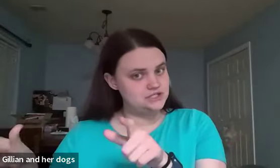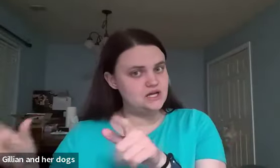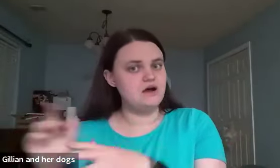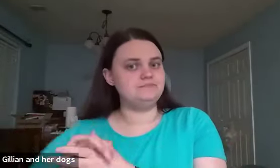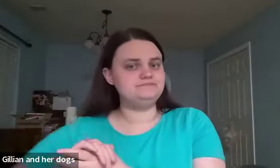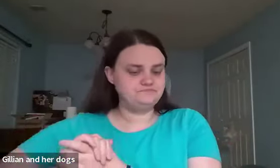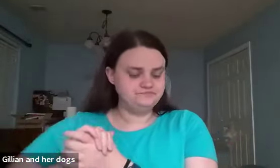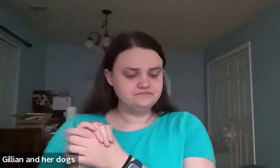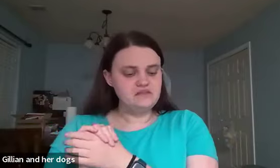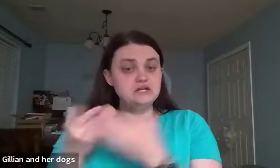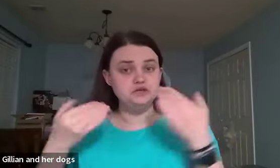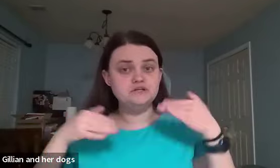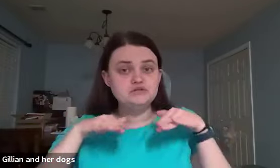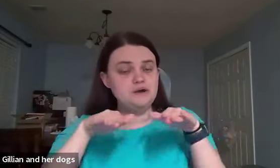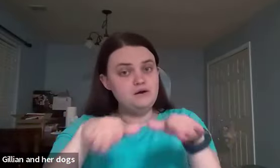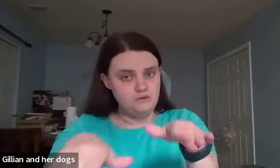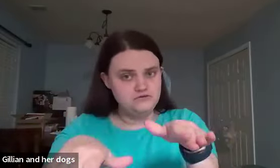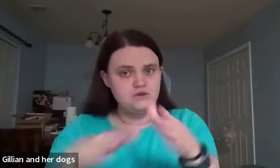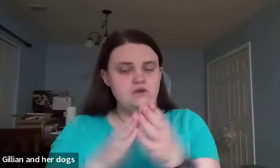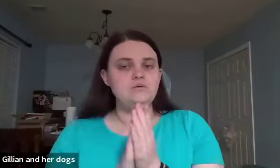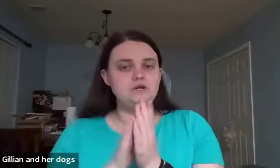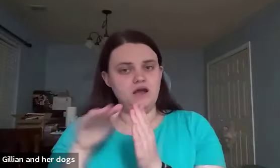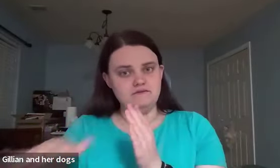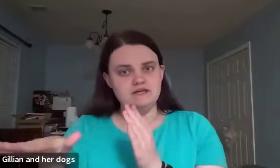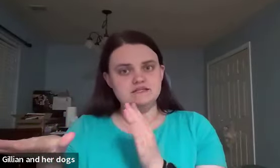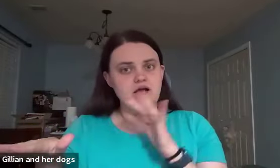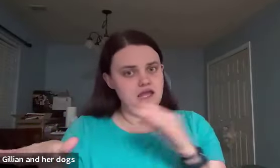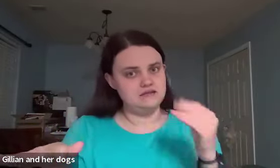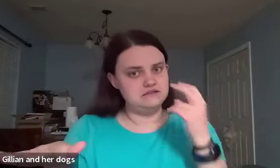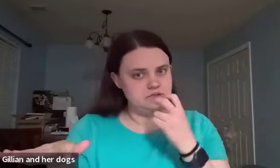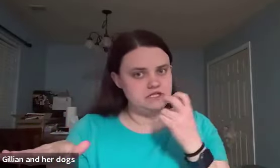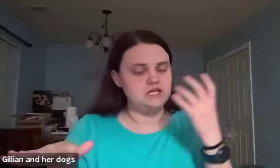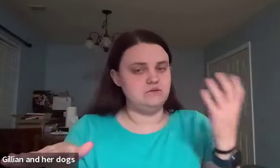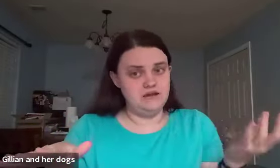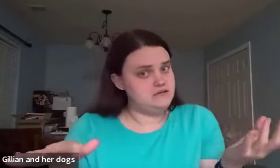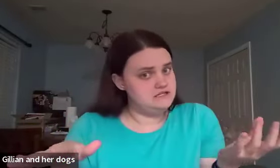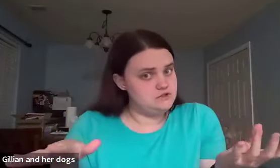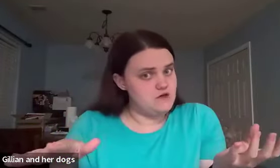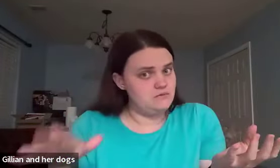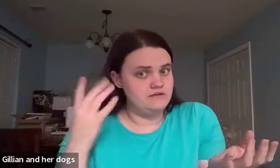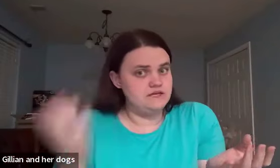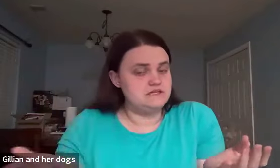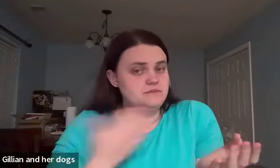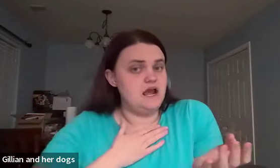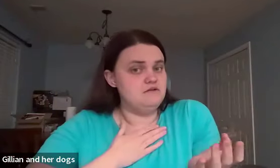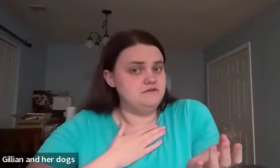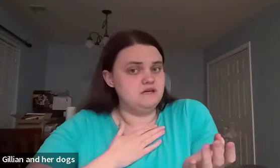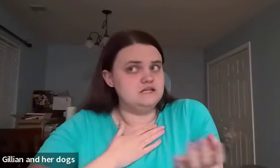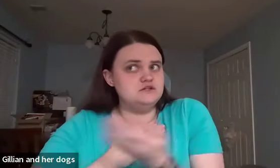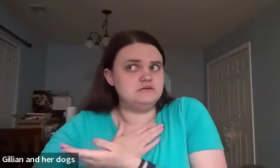language. And you can do both where you have ASL and the speech. And we have kids who do that. We have kids, I mean, I have a few kids who